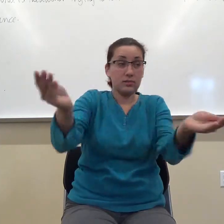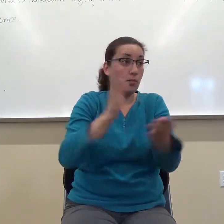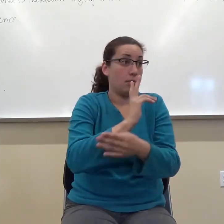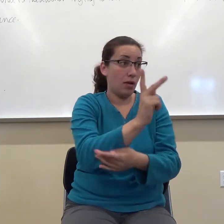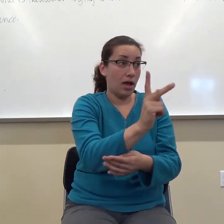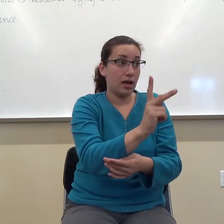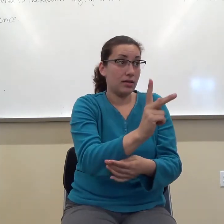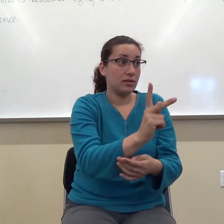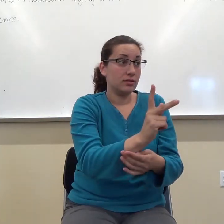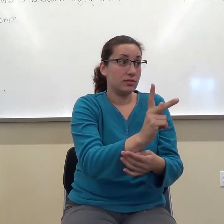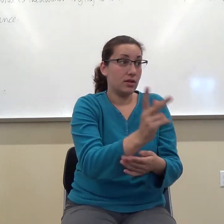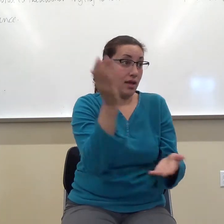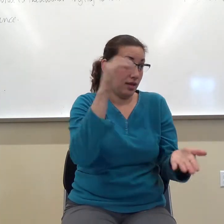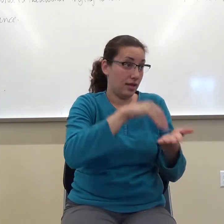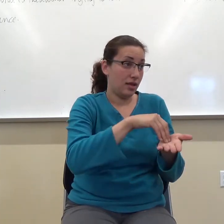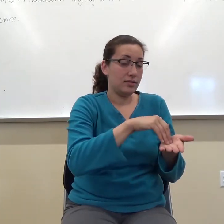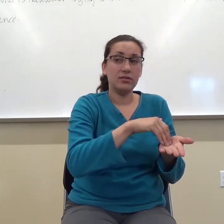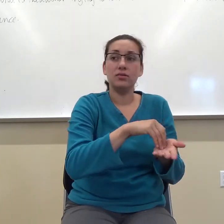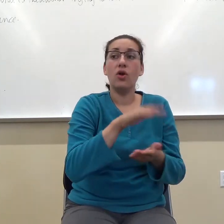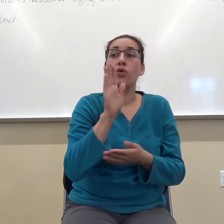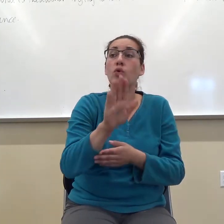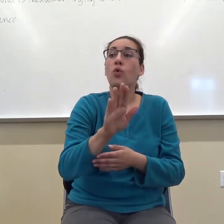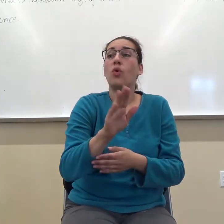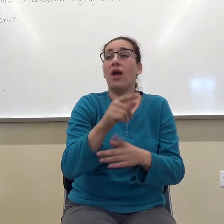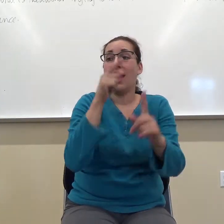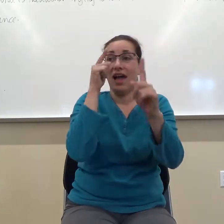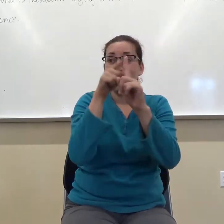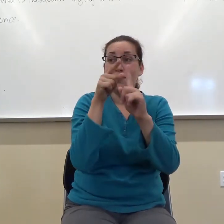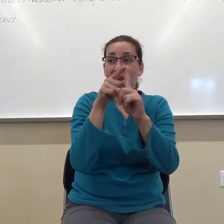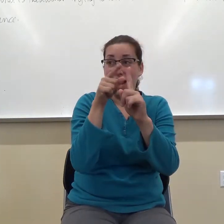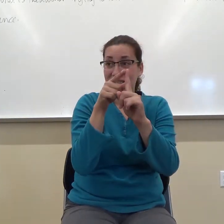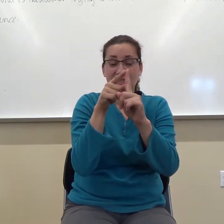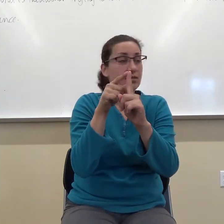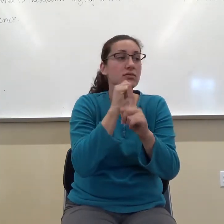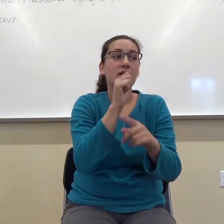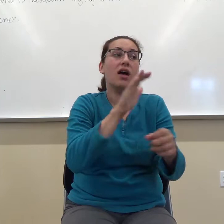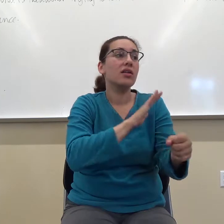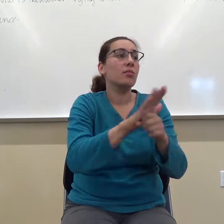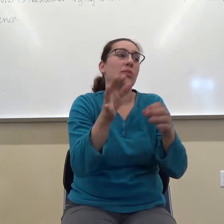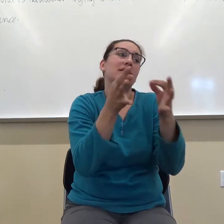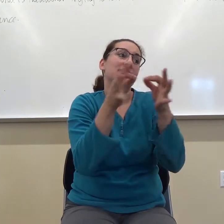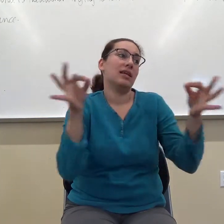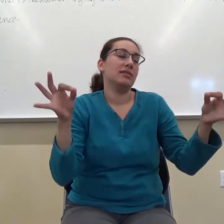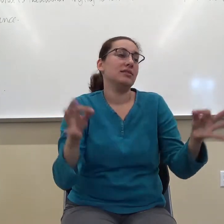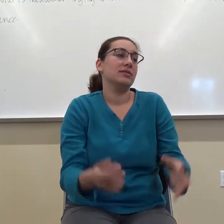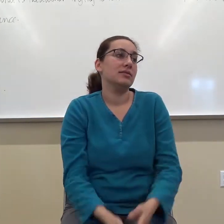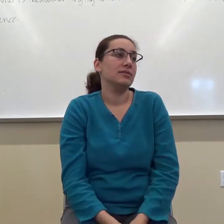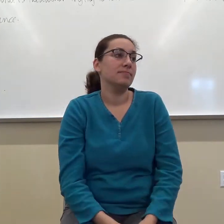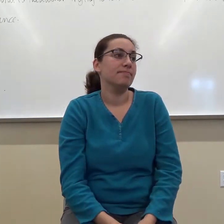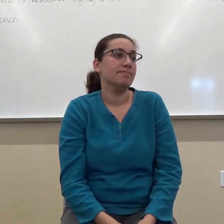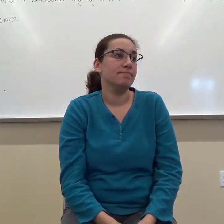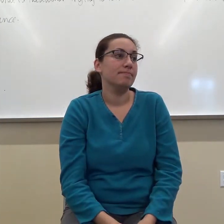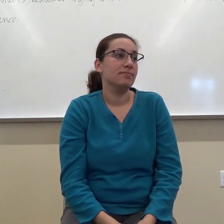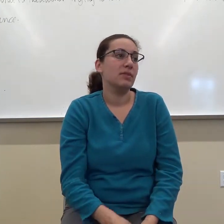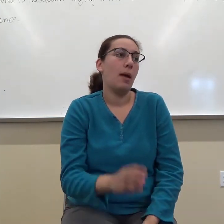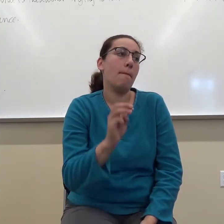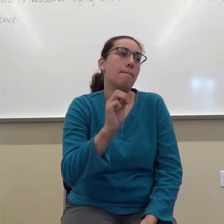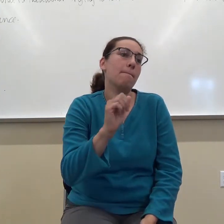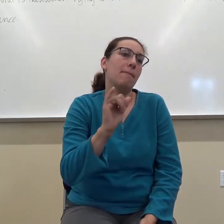is because your main ideas are not in complete sentences. Okay? So and this is why